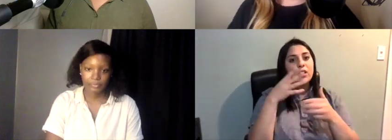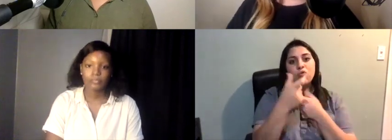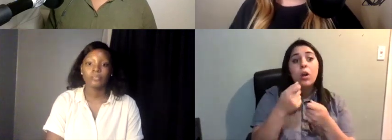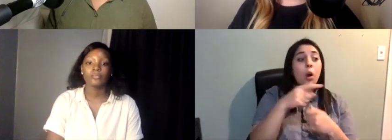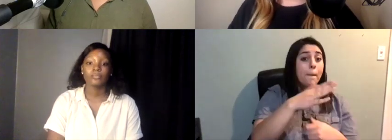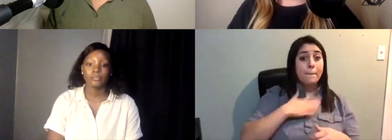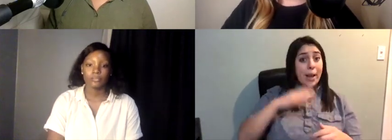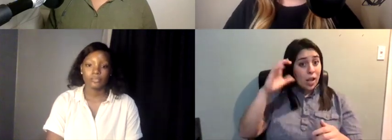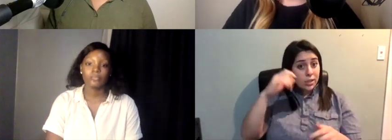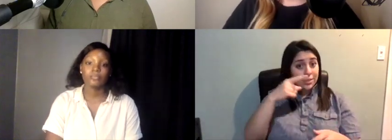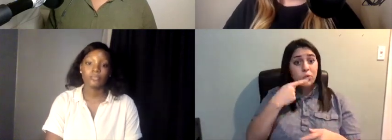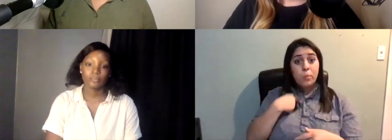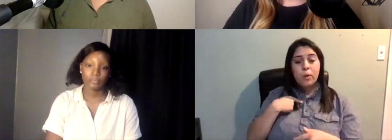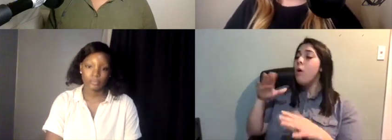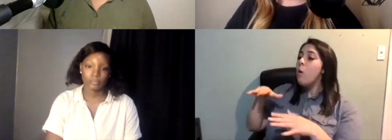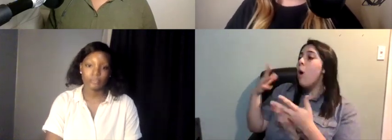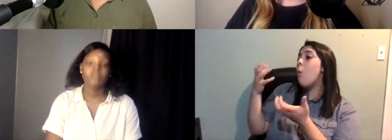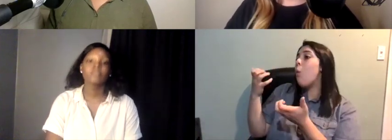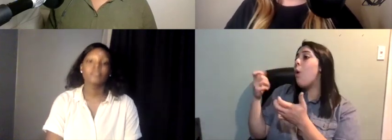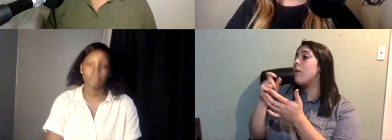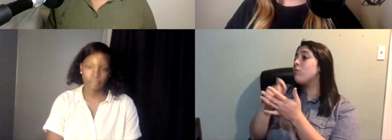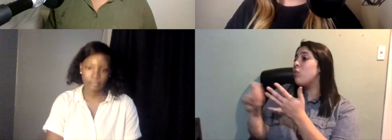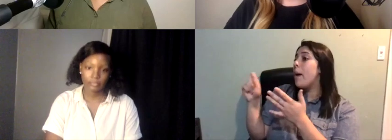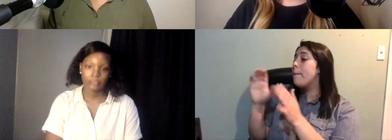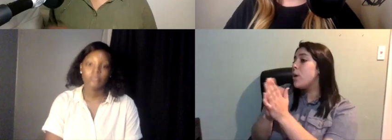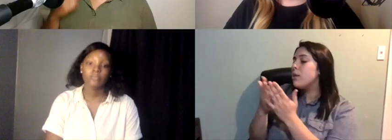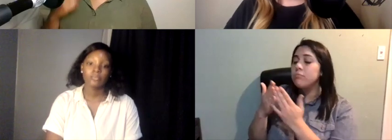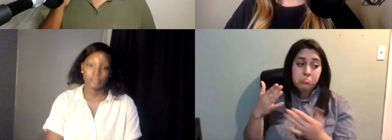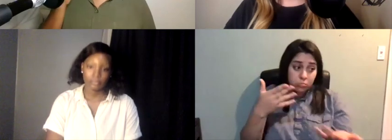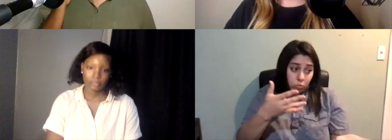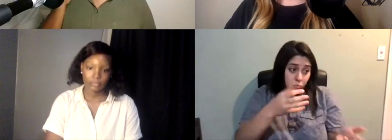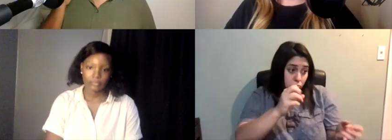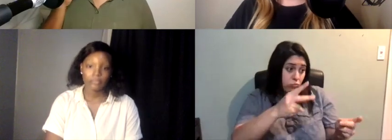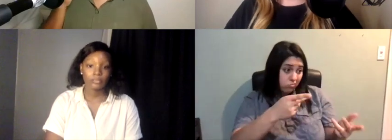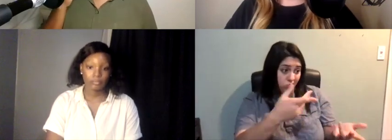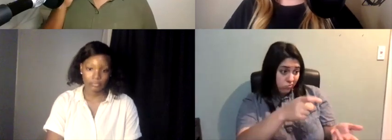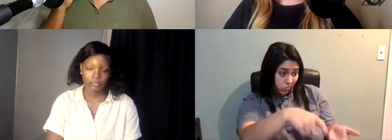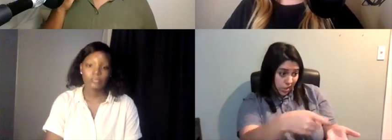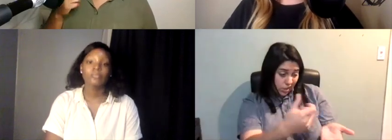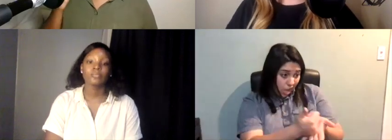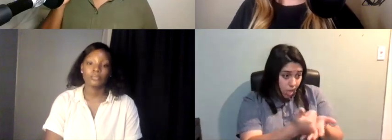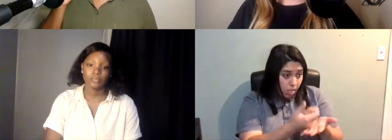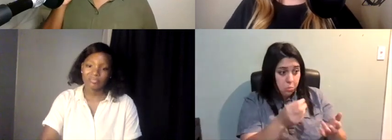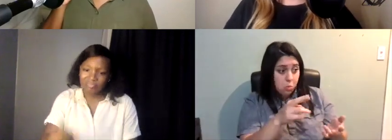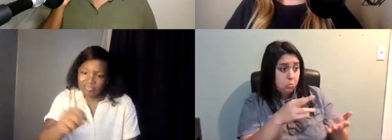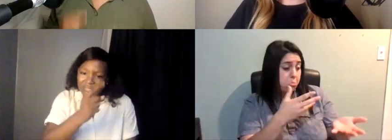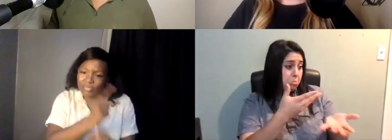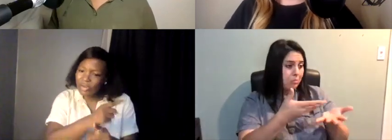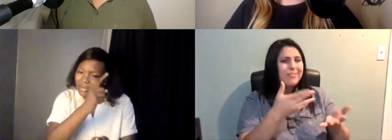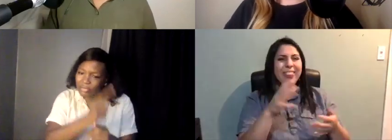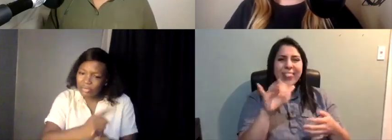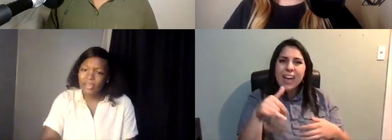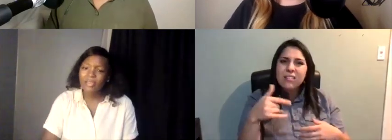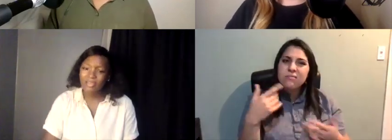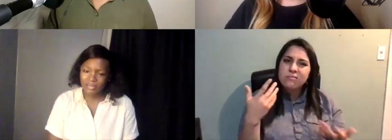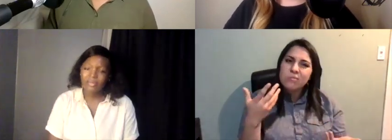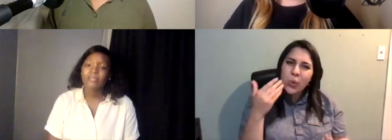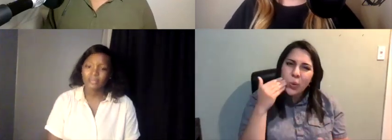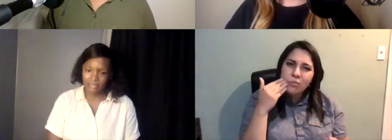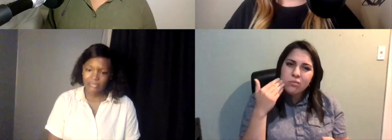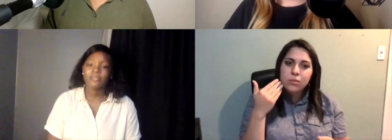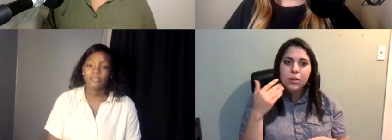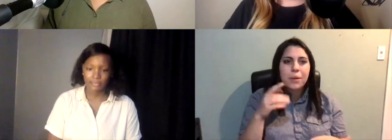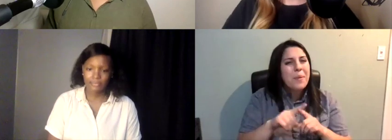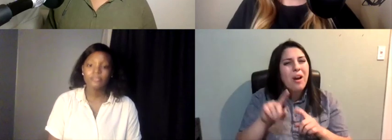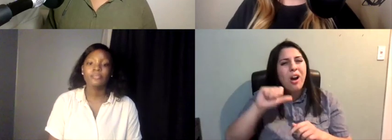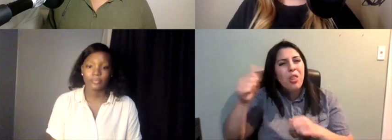do that, I can help with proofreading. I was an English major. Like you need something, you know? Yeah. And I just see other people being like, oh, well, what are you going to do